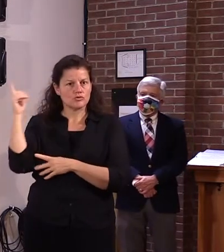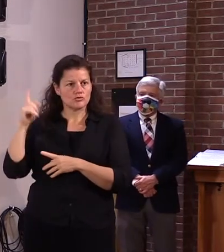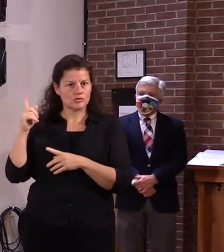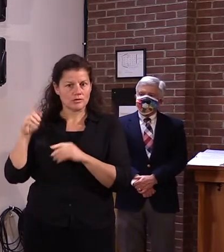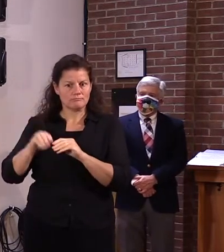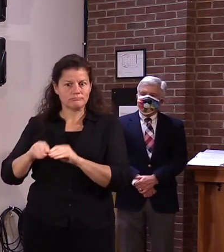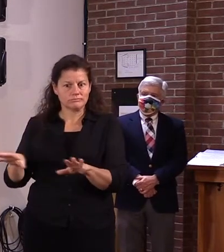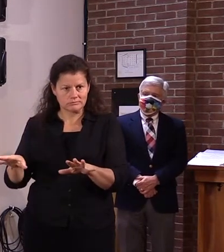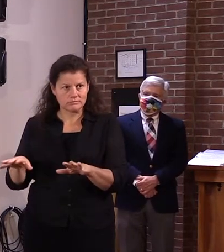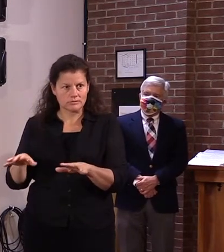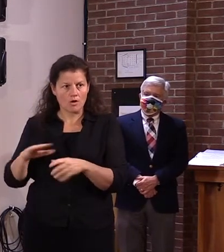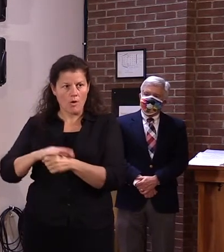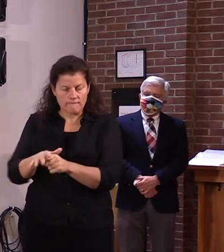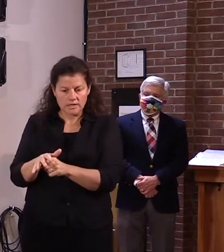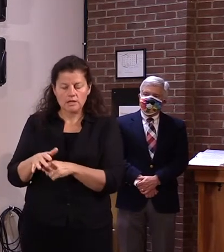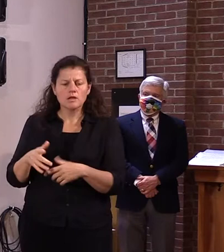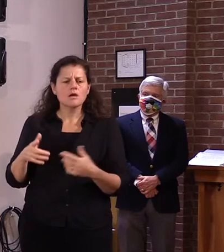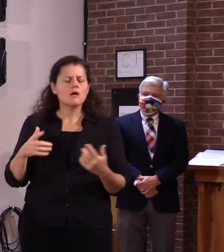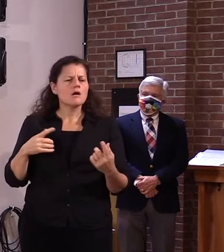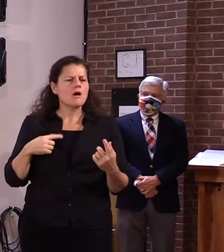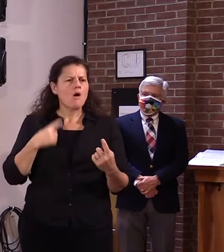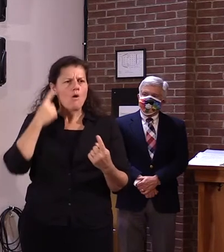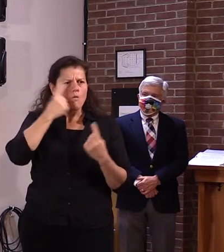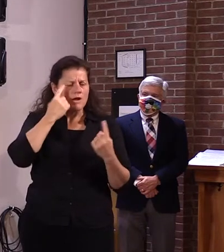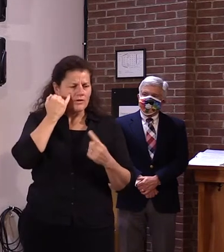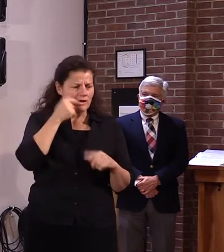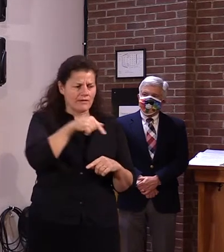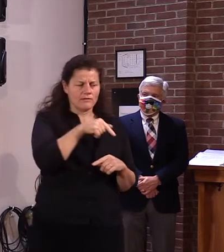offered to the employees at Woodstock Inn.